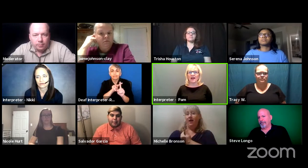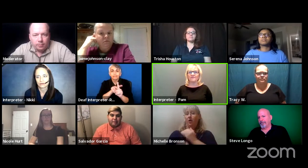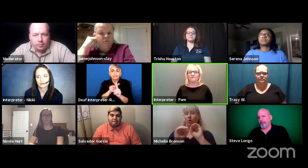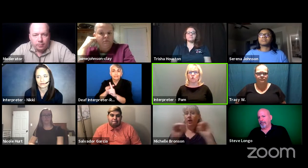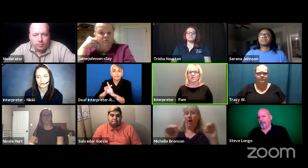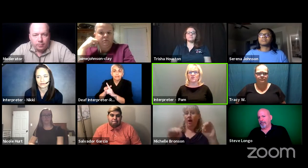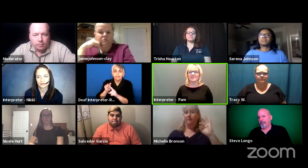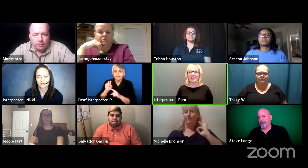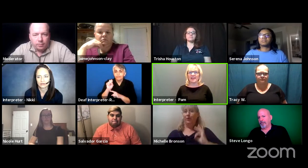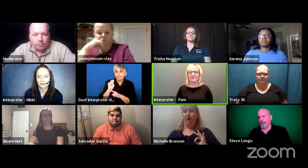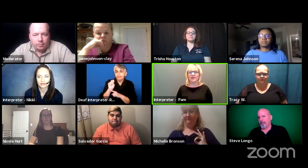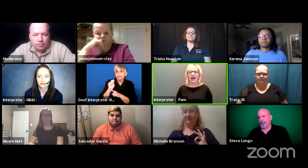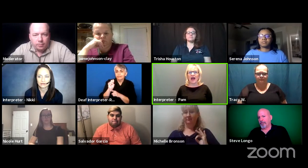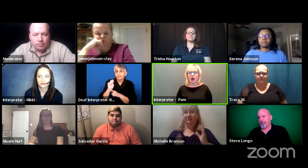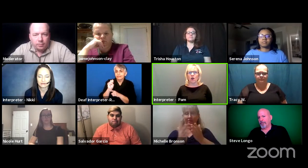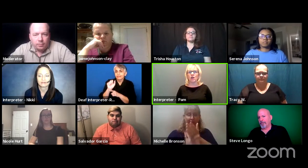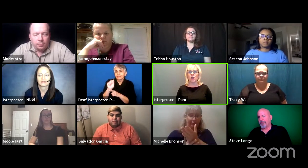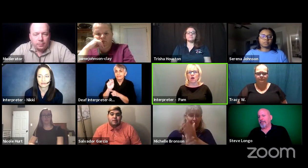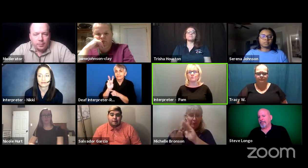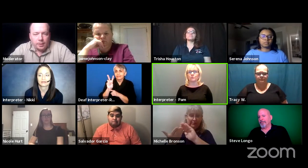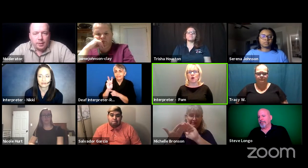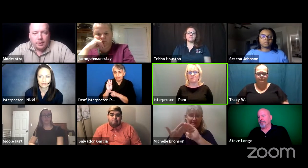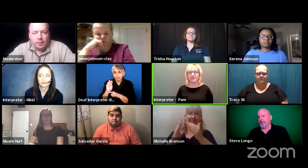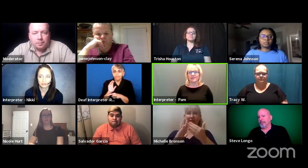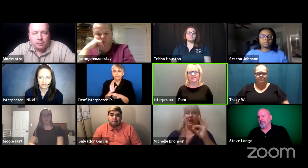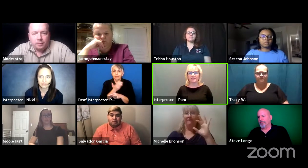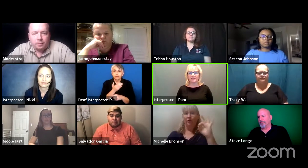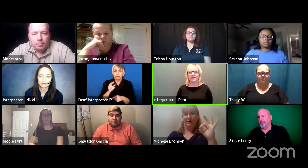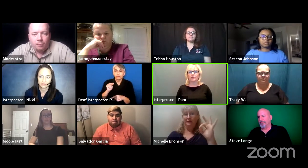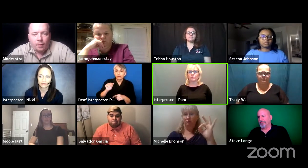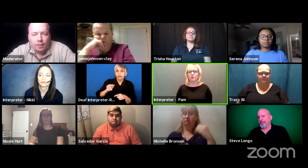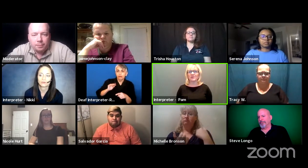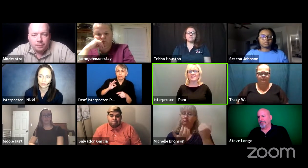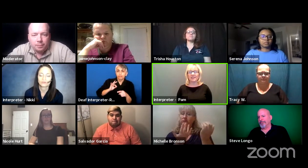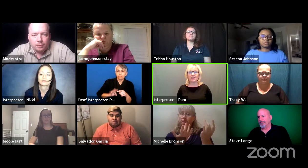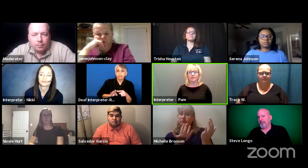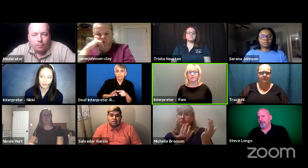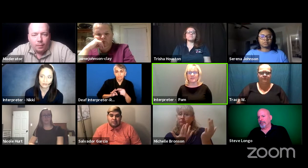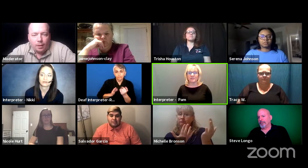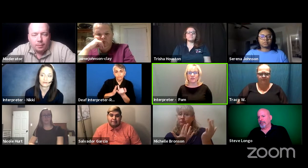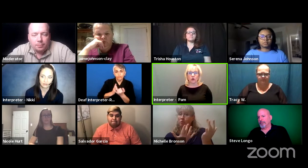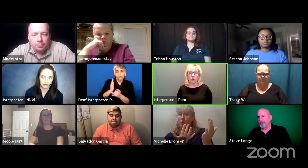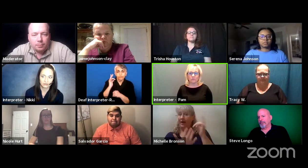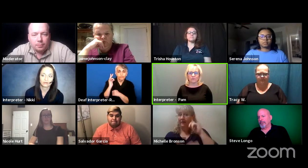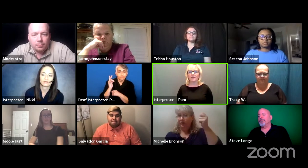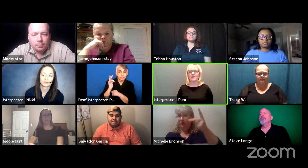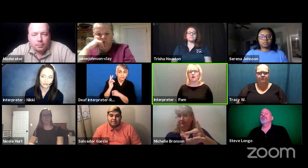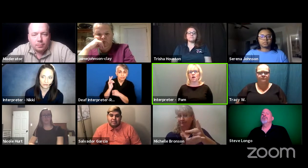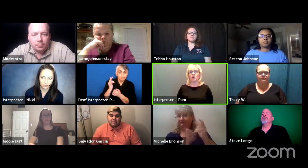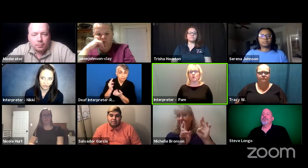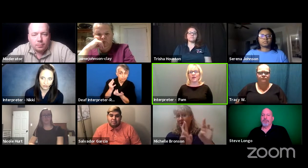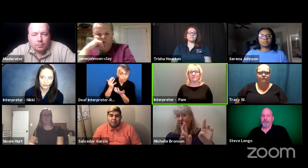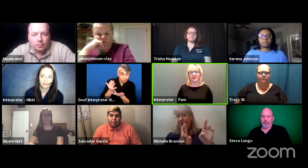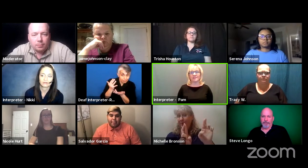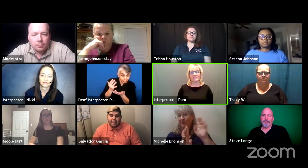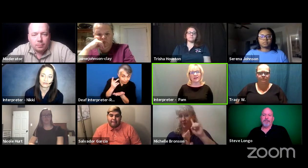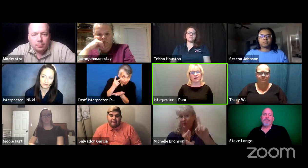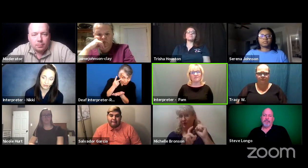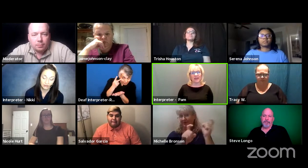apply for Save Our Nonprofit through the city of Fresno. There are grant funds there